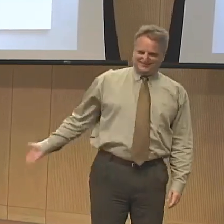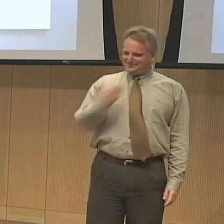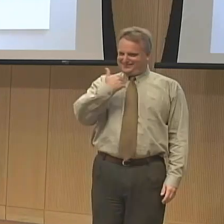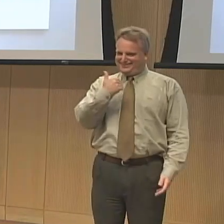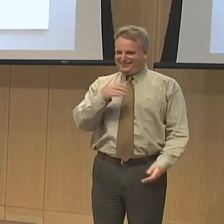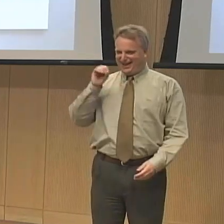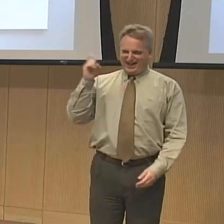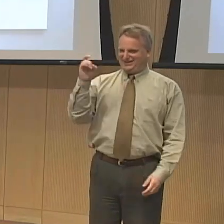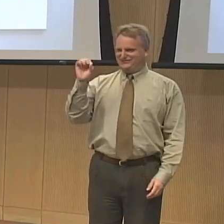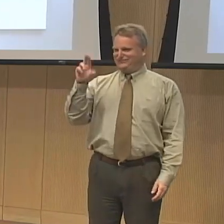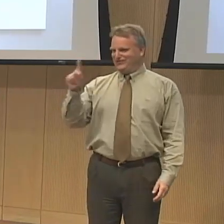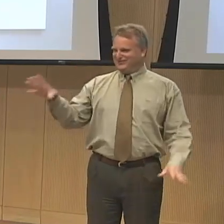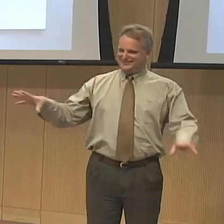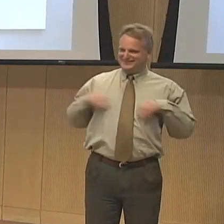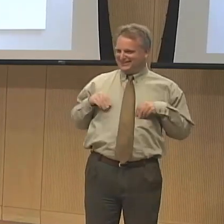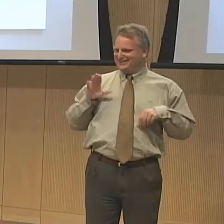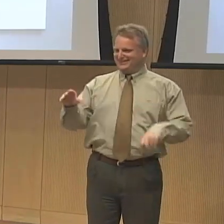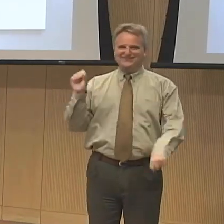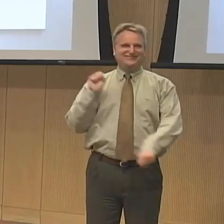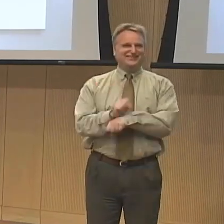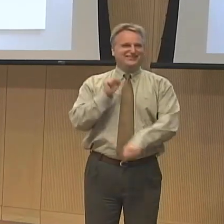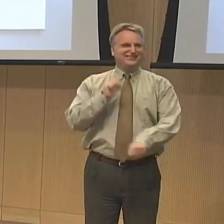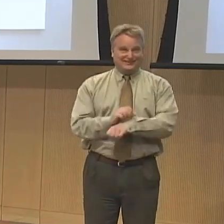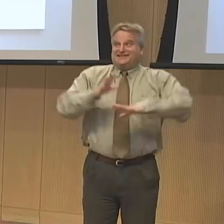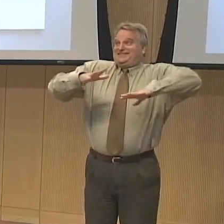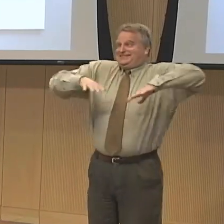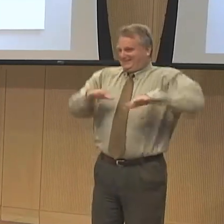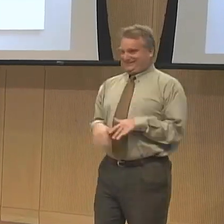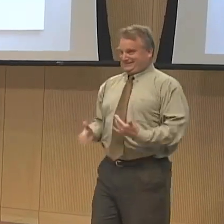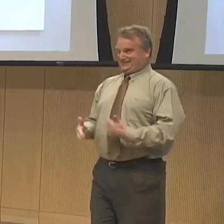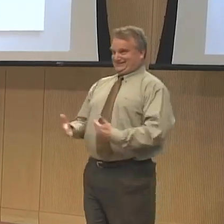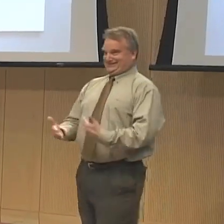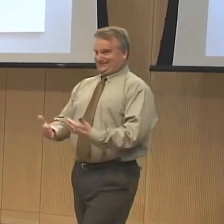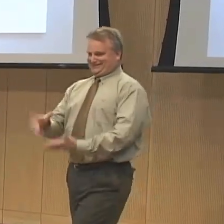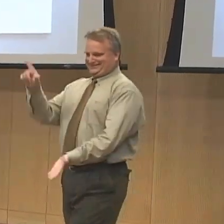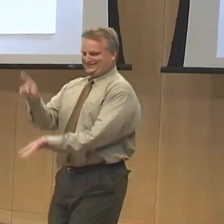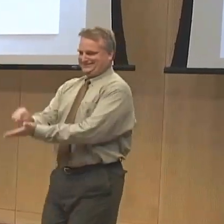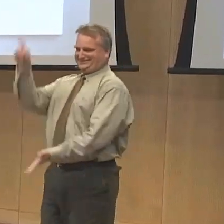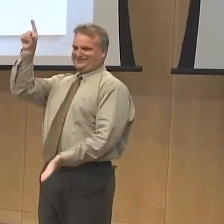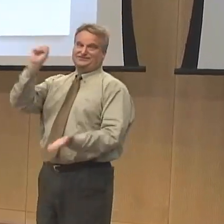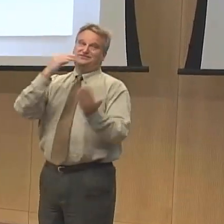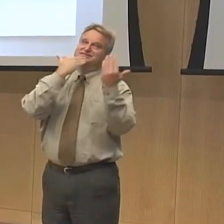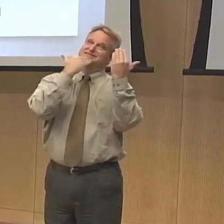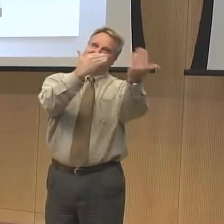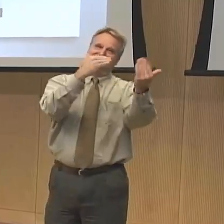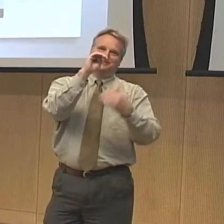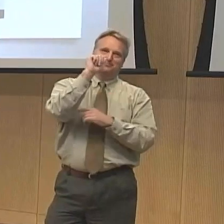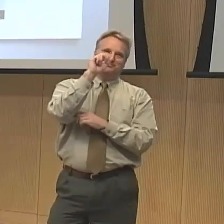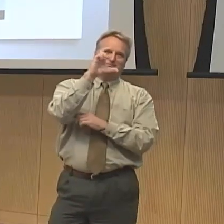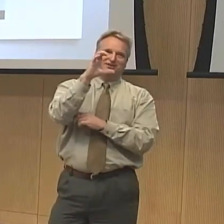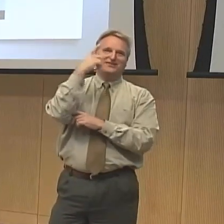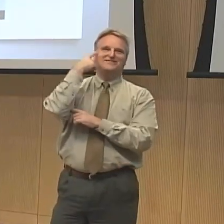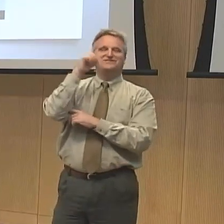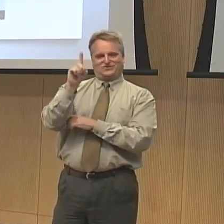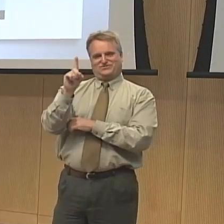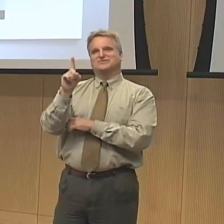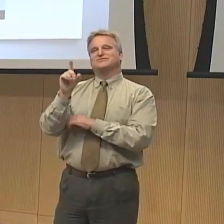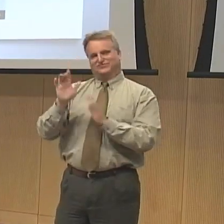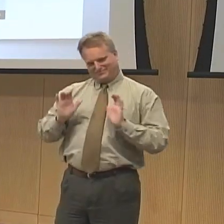it. Oxford will accept your work. So I got serious and we got it published. So thank you, Mark, for that